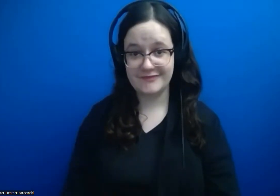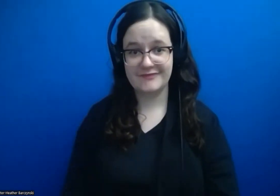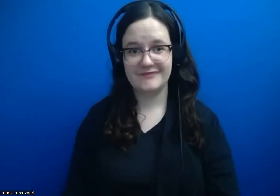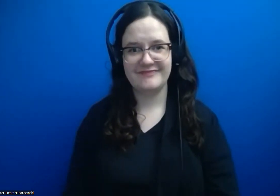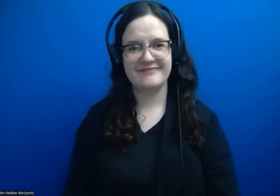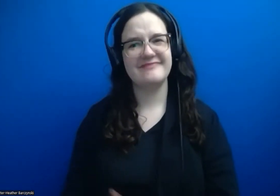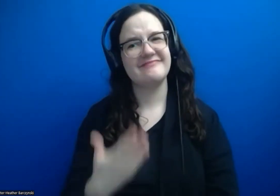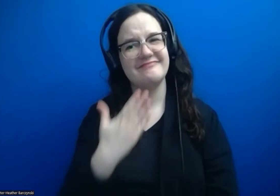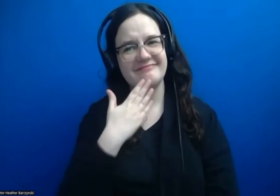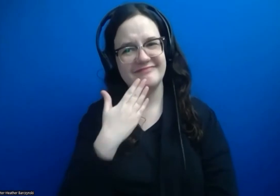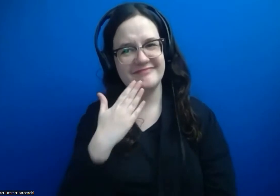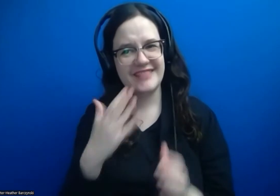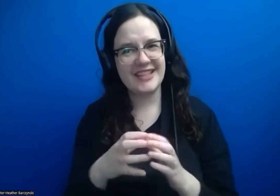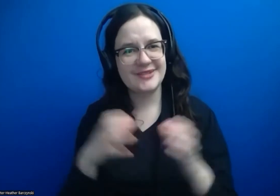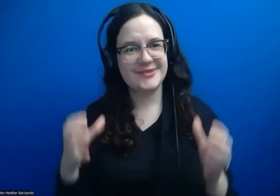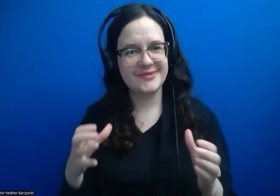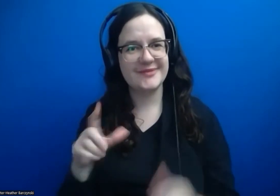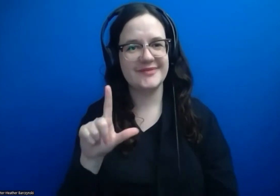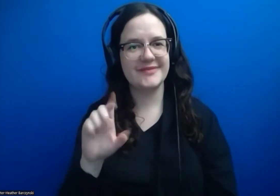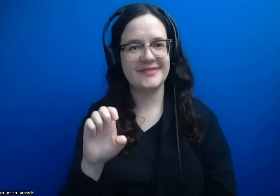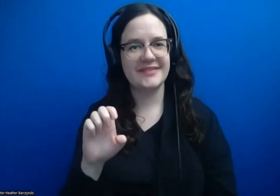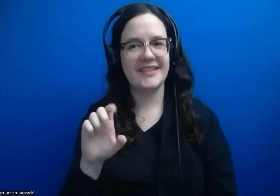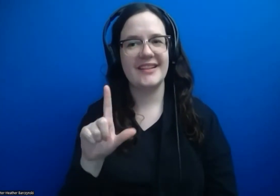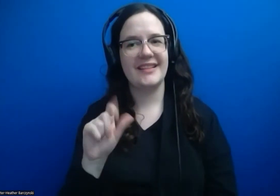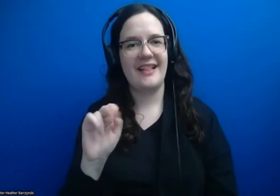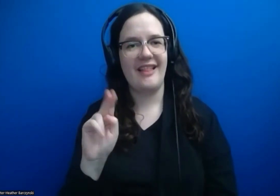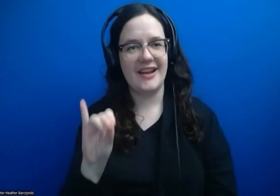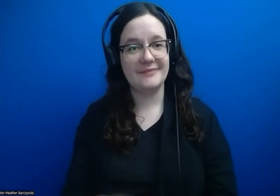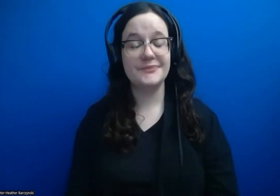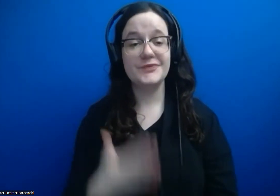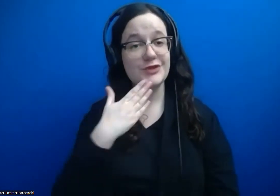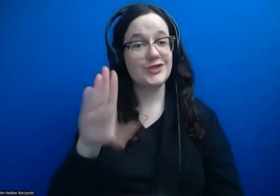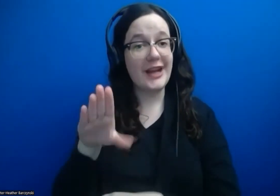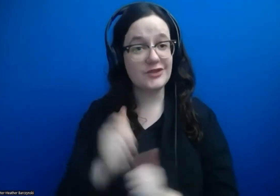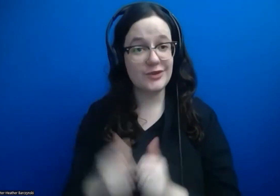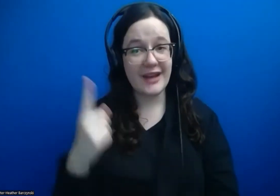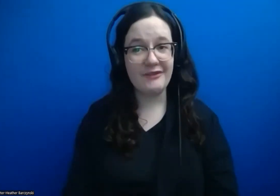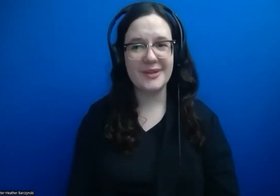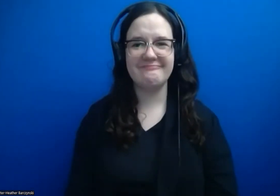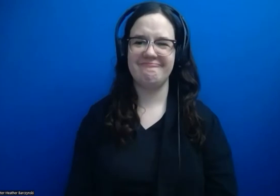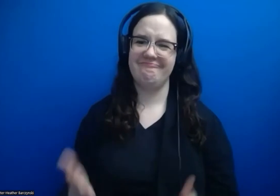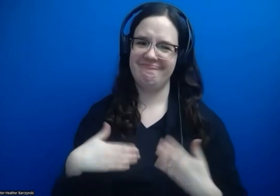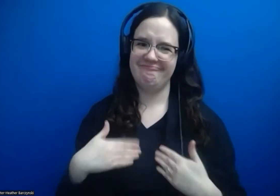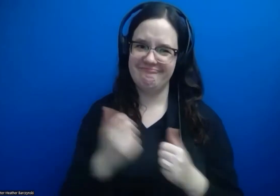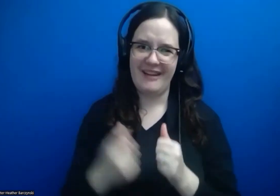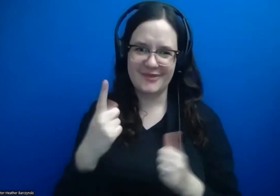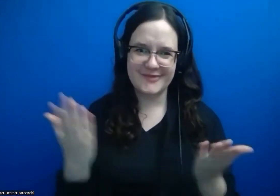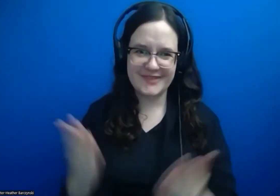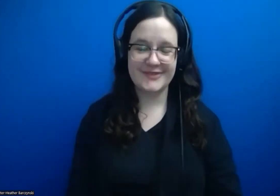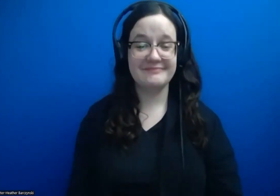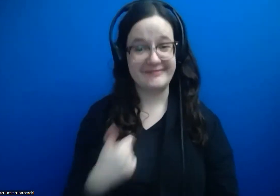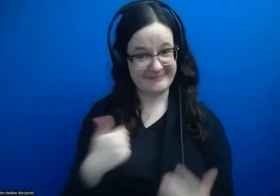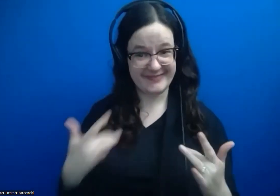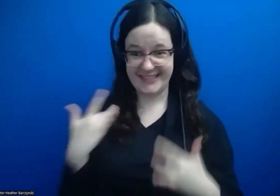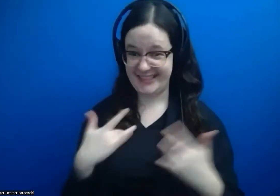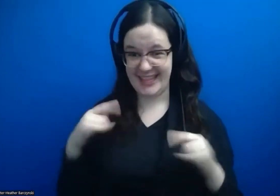Thank you very much, Leilani. Good afternoon, everybody. It's a pleasure to have everyone here. I'm excited. This is